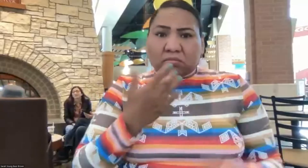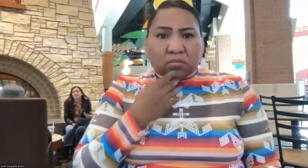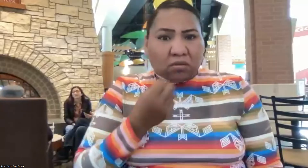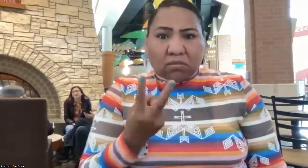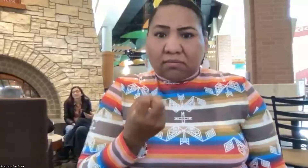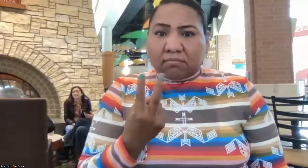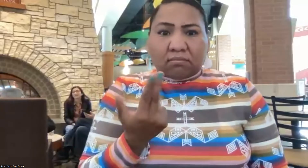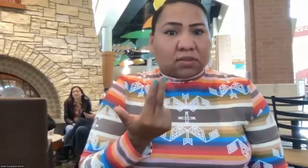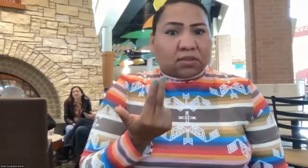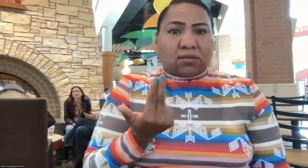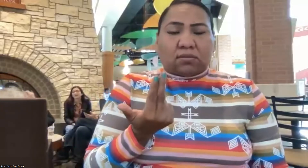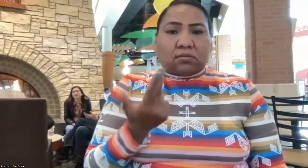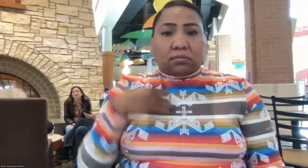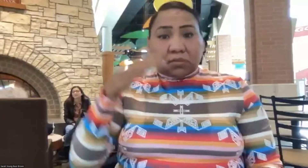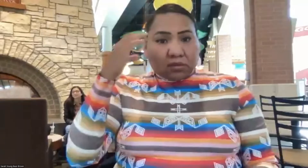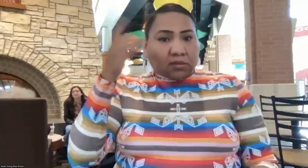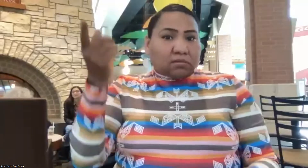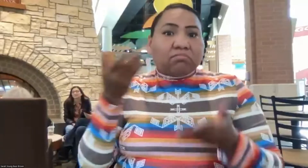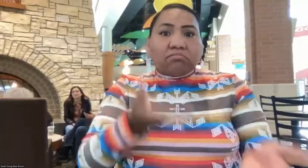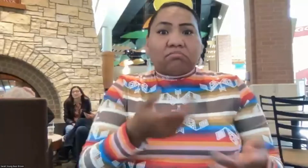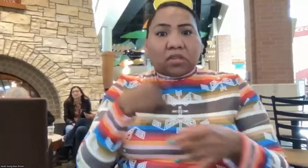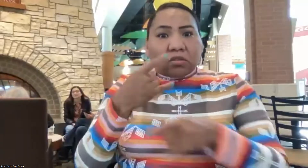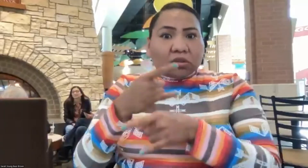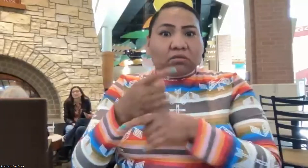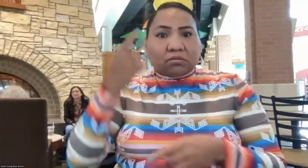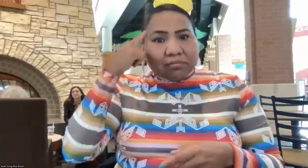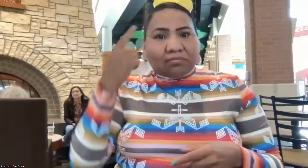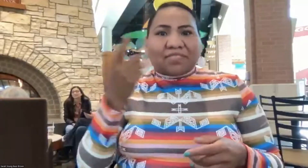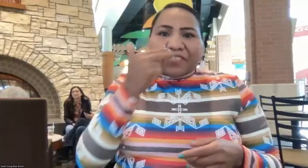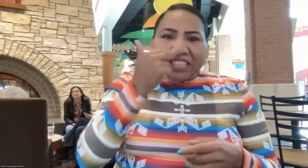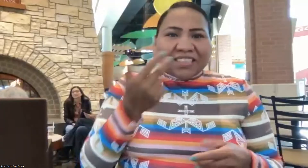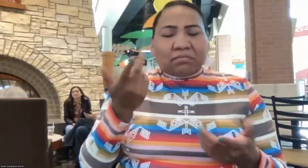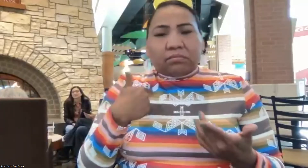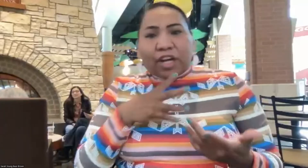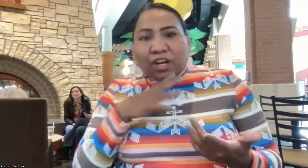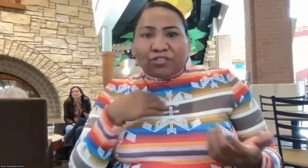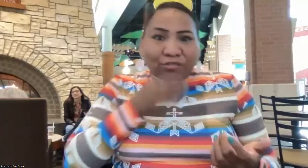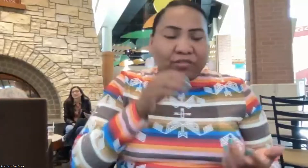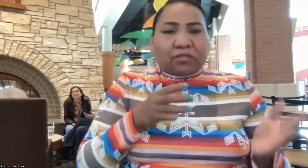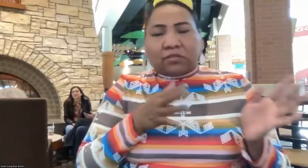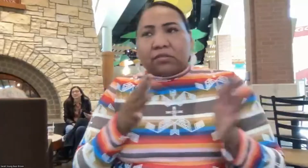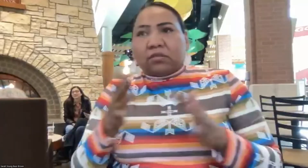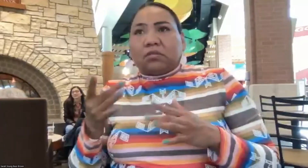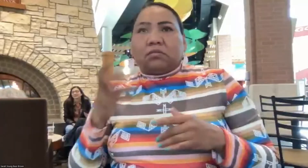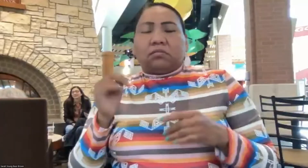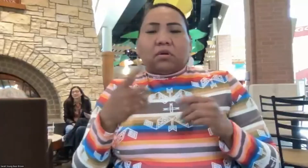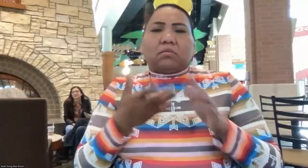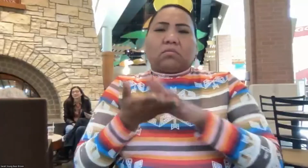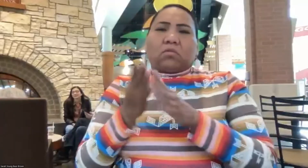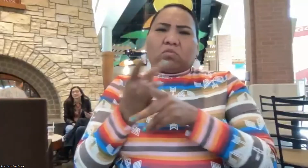problems that impacts our tribes, because the youth are introduced